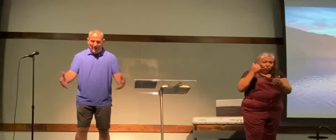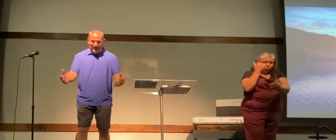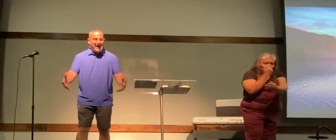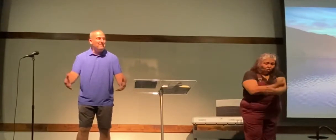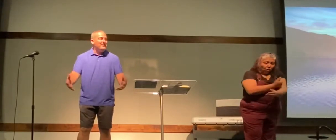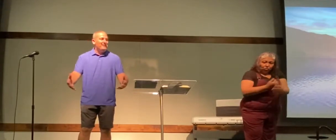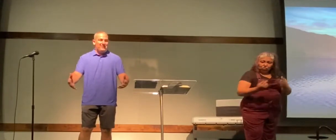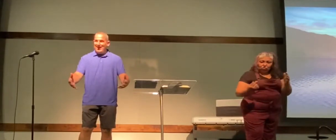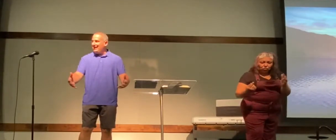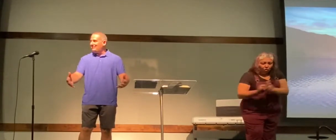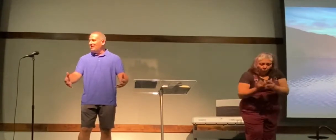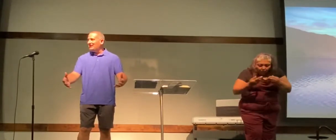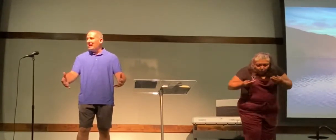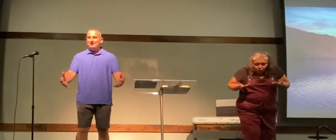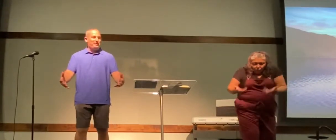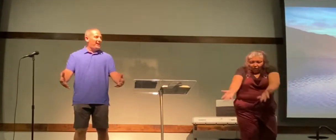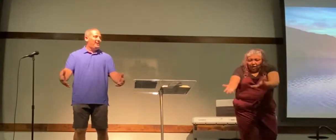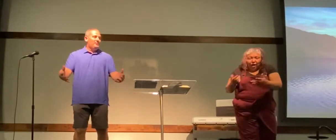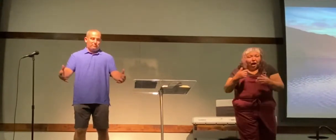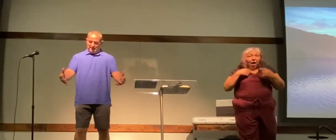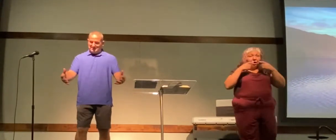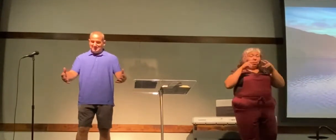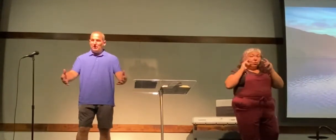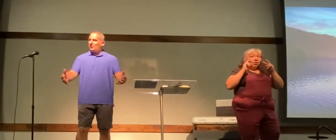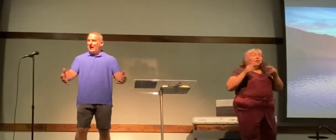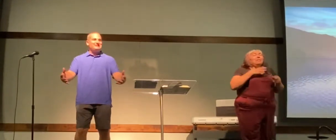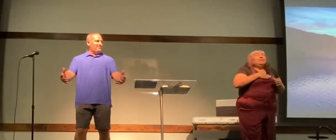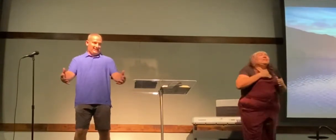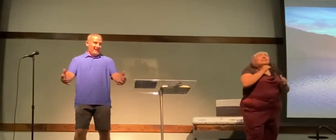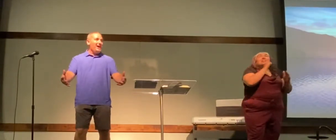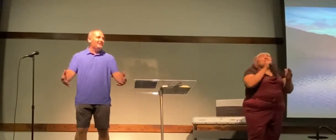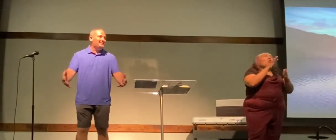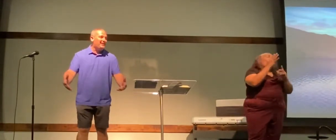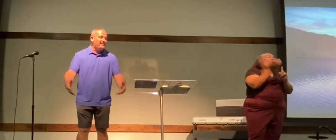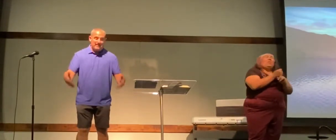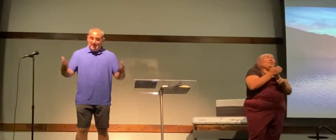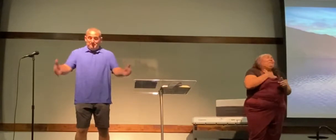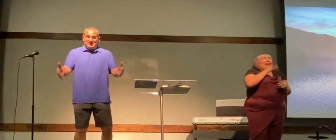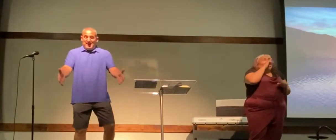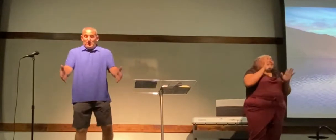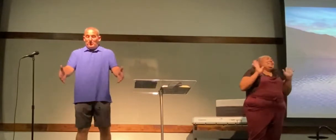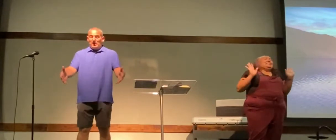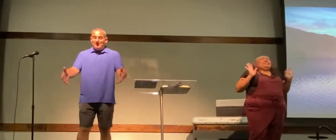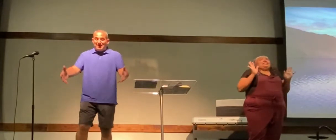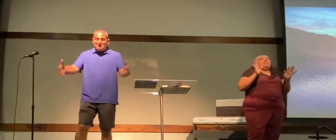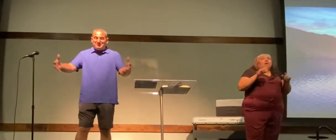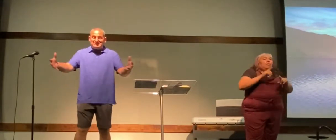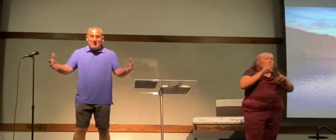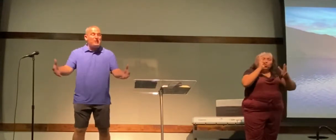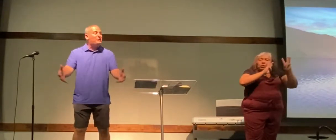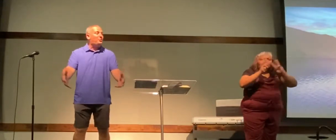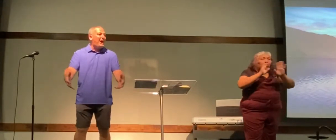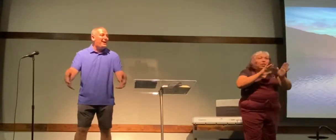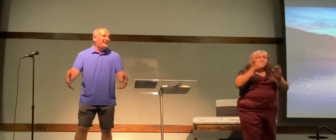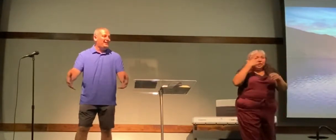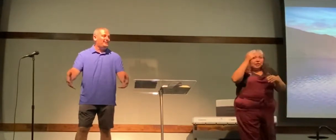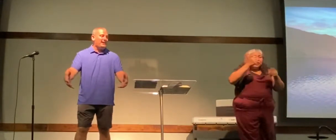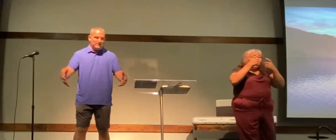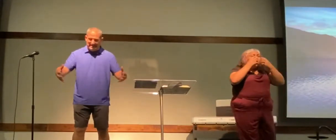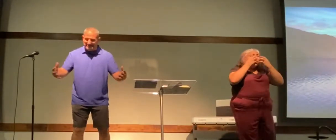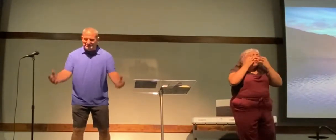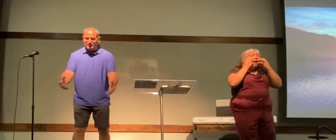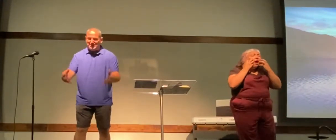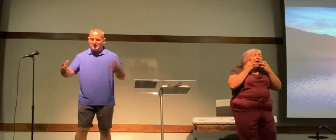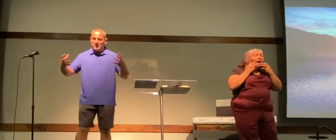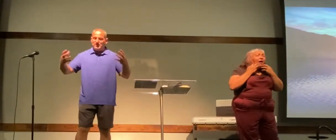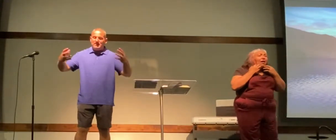show up, right? And I'm looking at them like, please don't arrest my kids, right? But they weren't worried about it because they were crying and they would